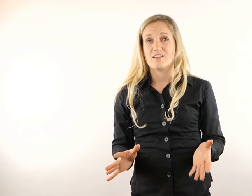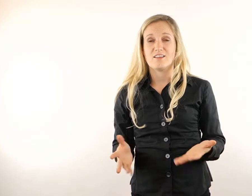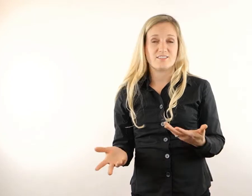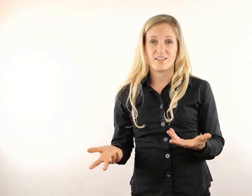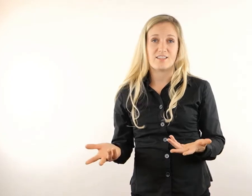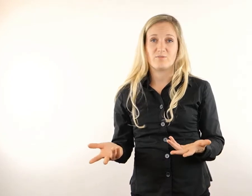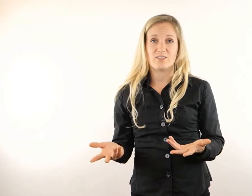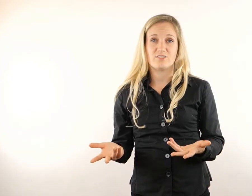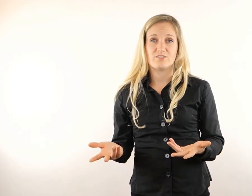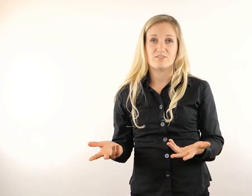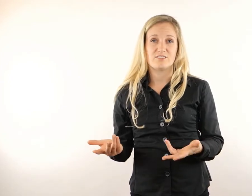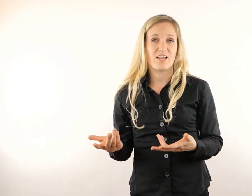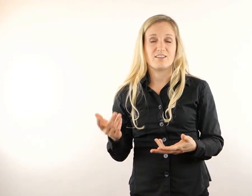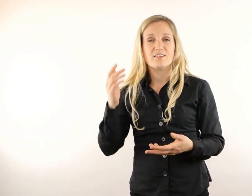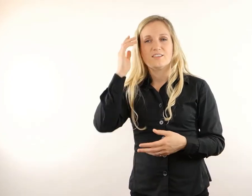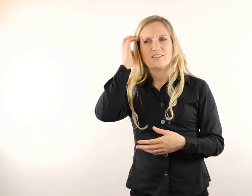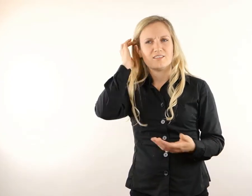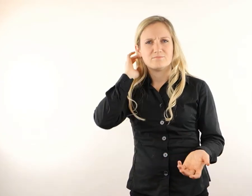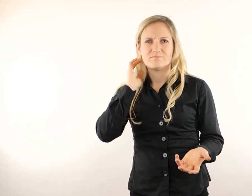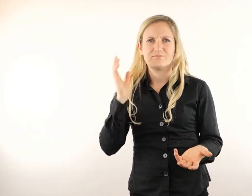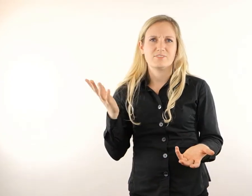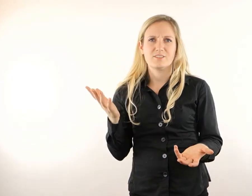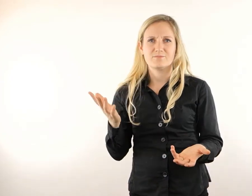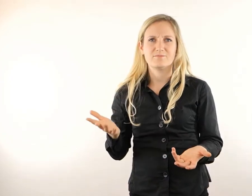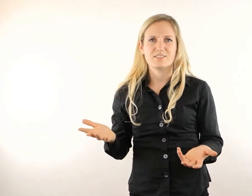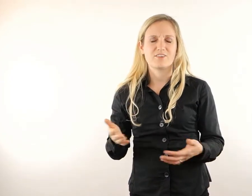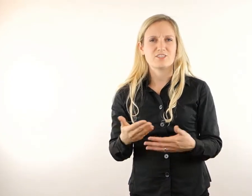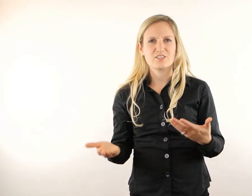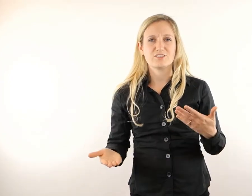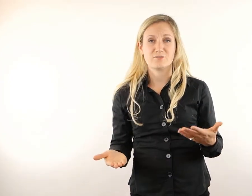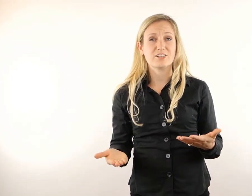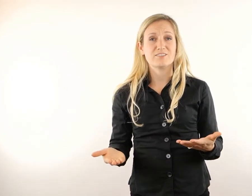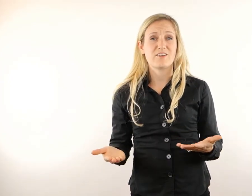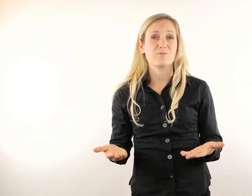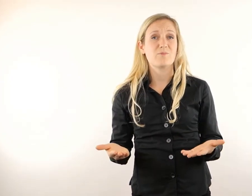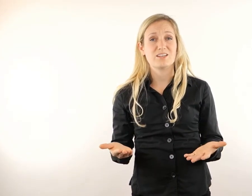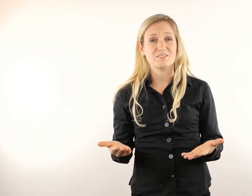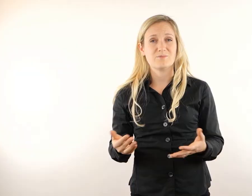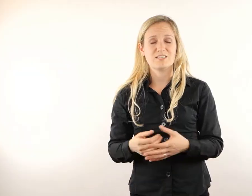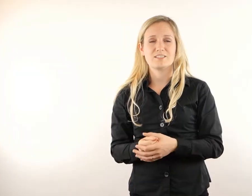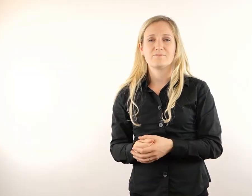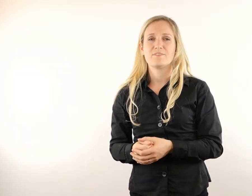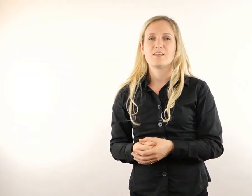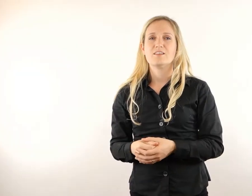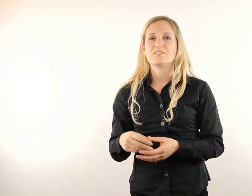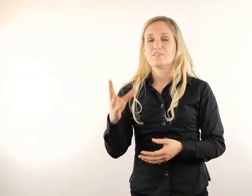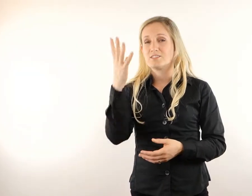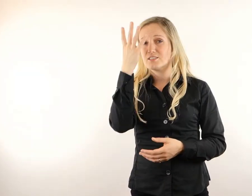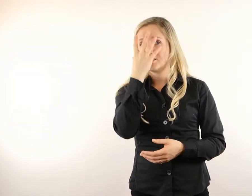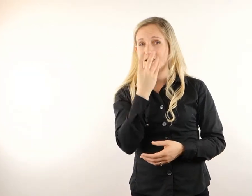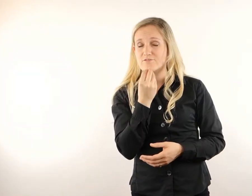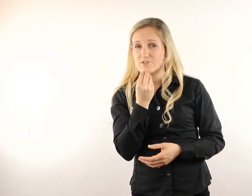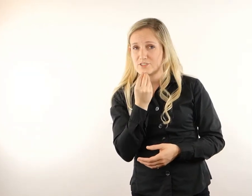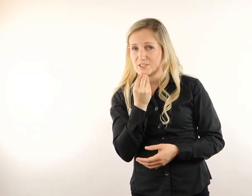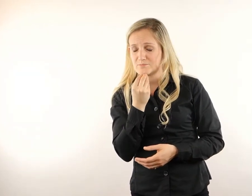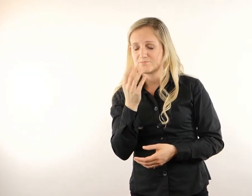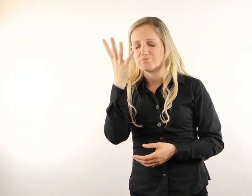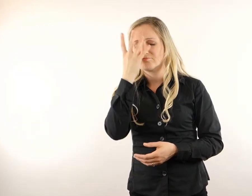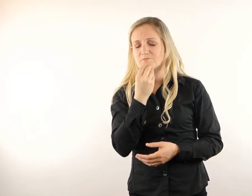a sign language sign, then, that's fine. Just as long as you clarify what is and what isn't. So this is the sign for sleep.